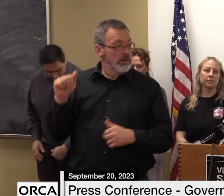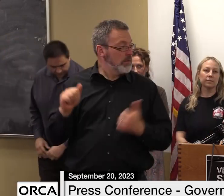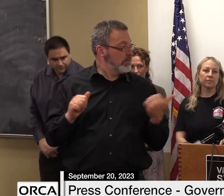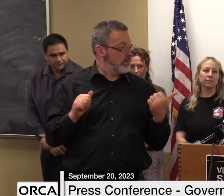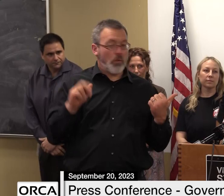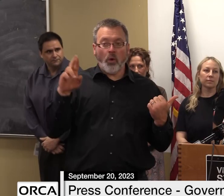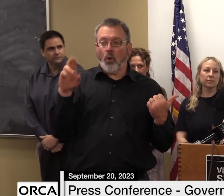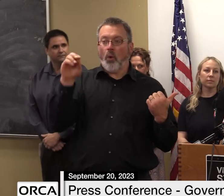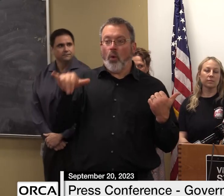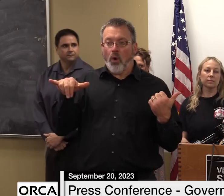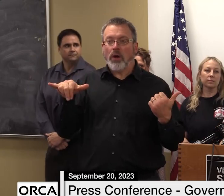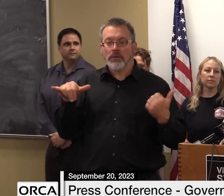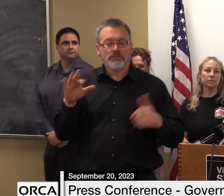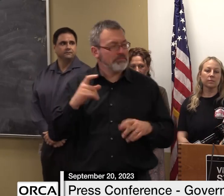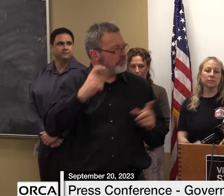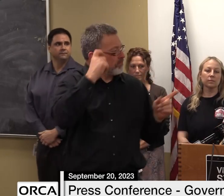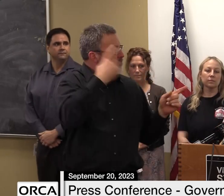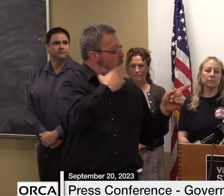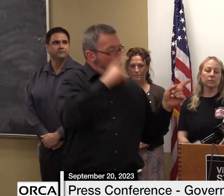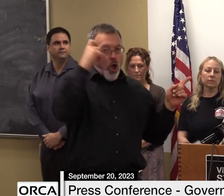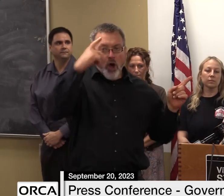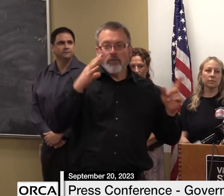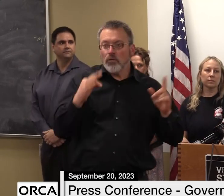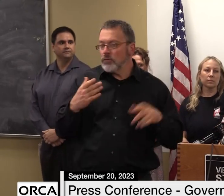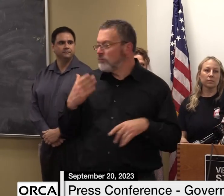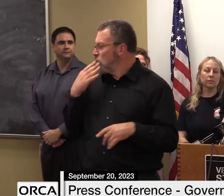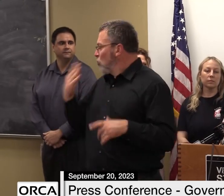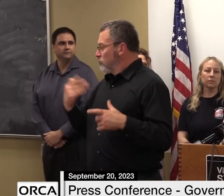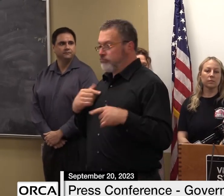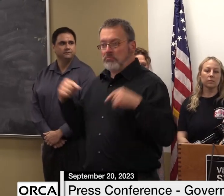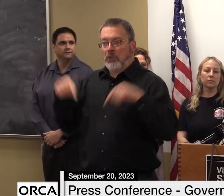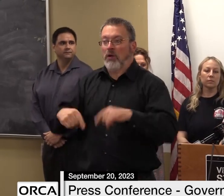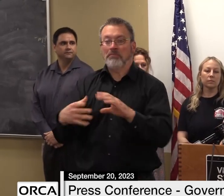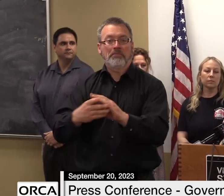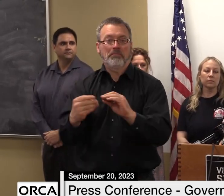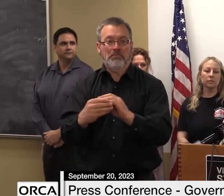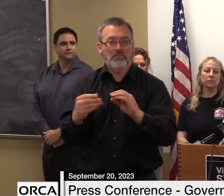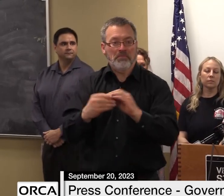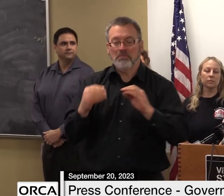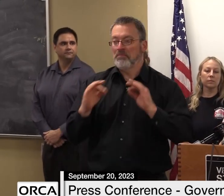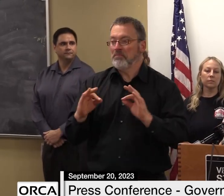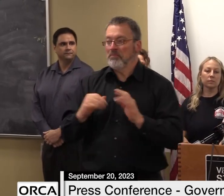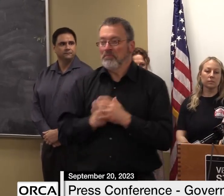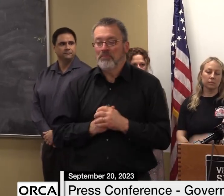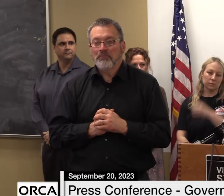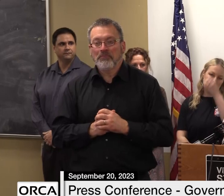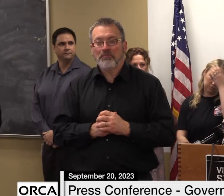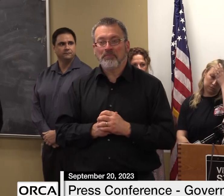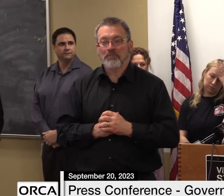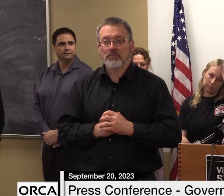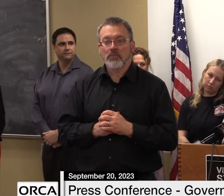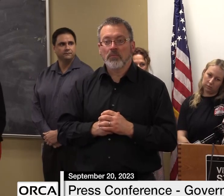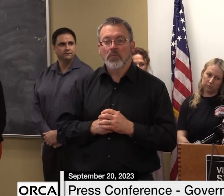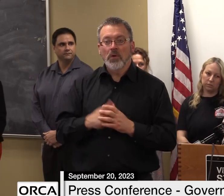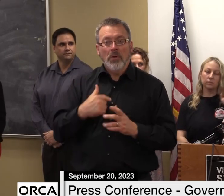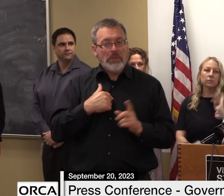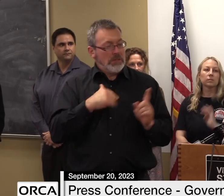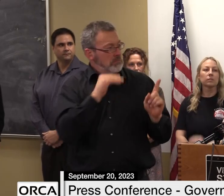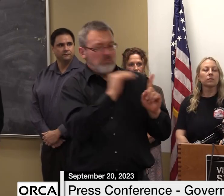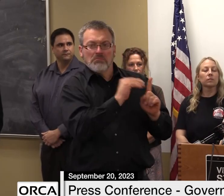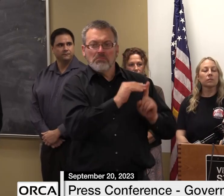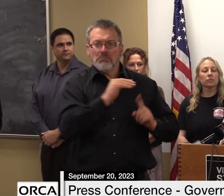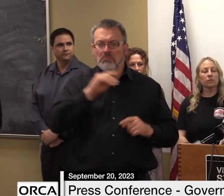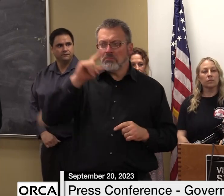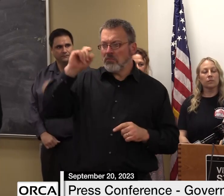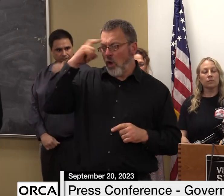Thank you, Doug. Governor, thank you so much for the opportunity to be here with you today. I asked the governor if I could have a couple minutes today just to